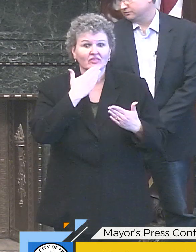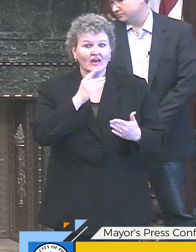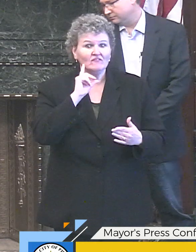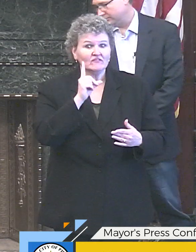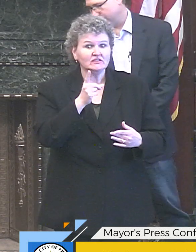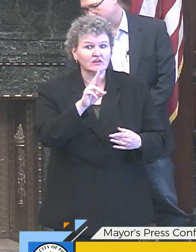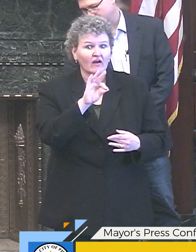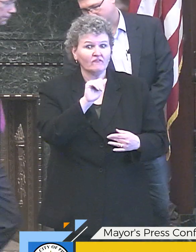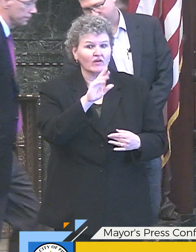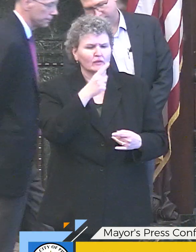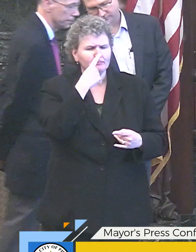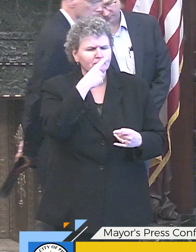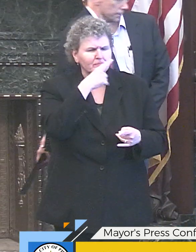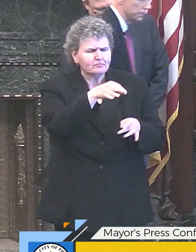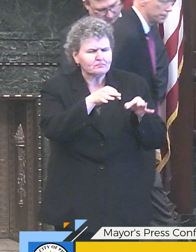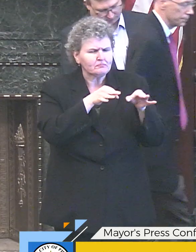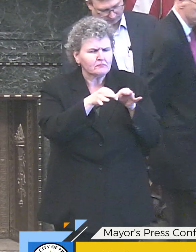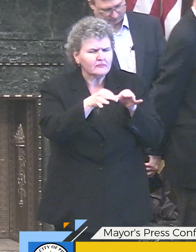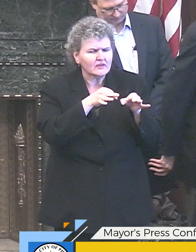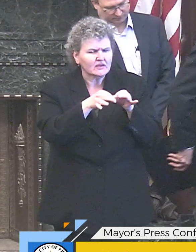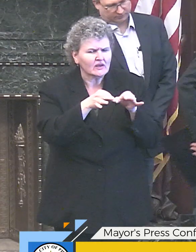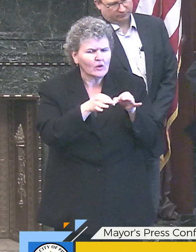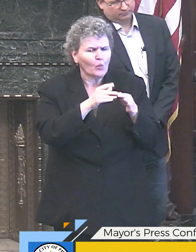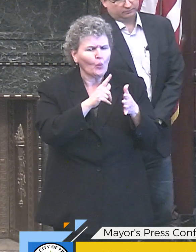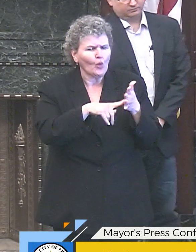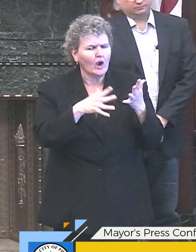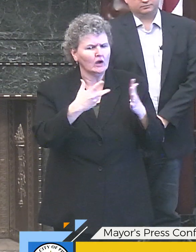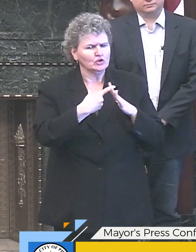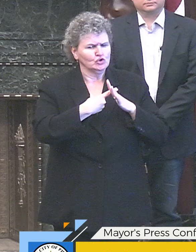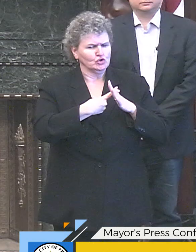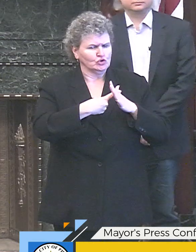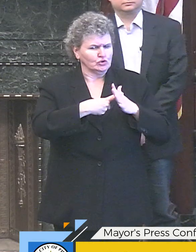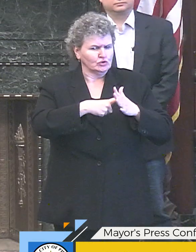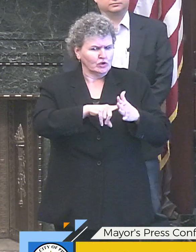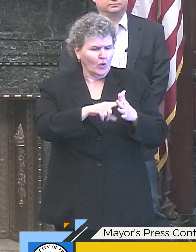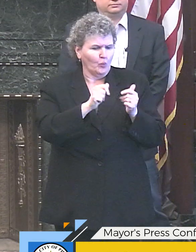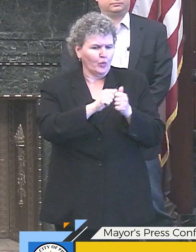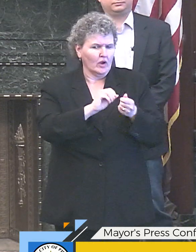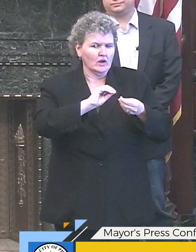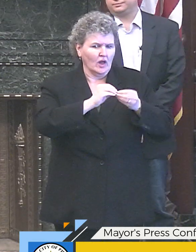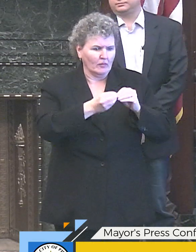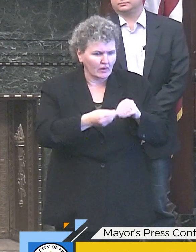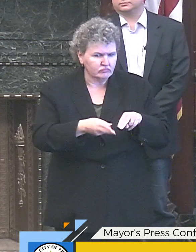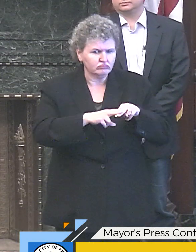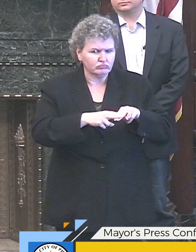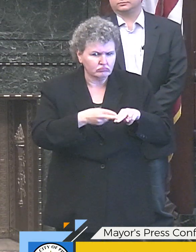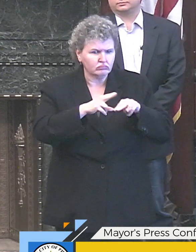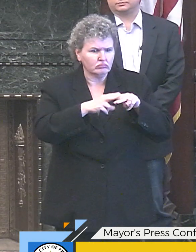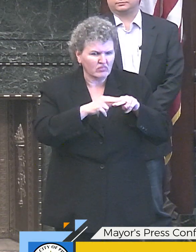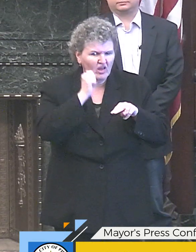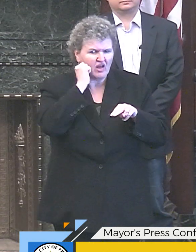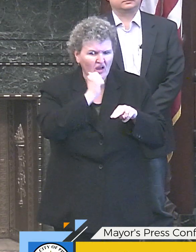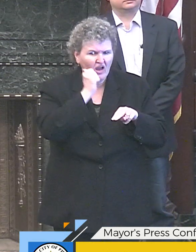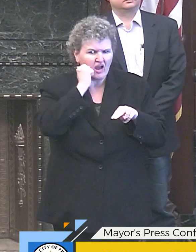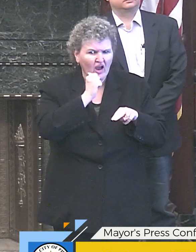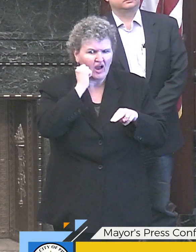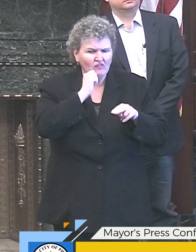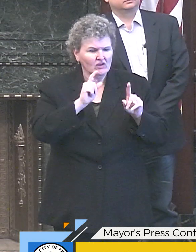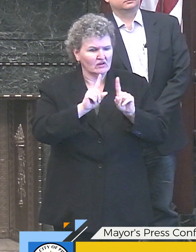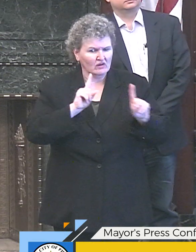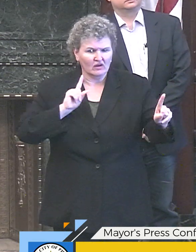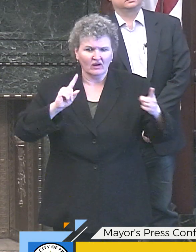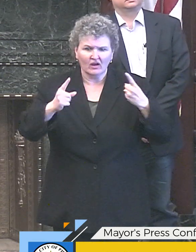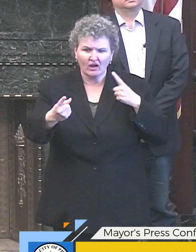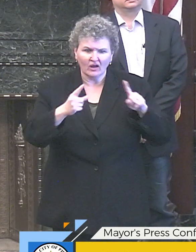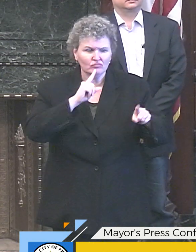you tell us, when do you believe that we will start to see, by the number of new cases, evidence that social distancing is working? You